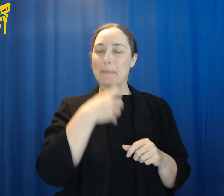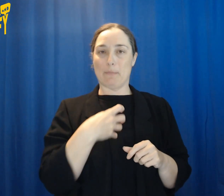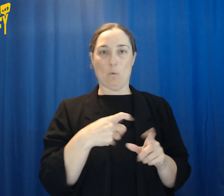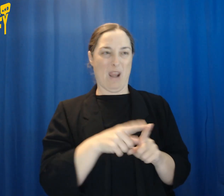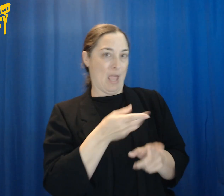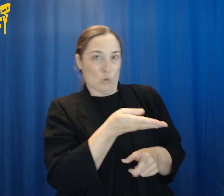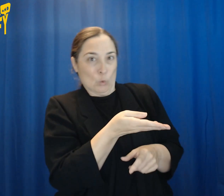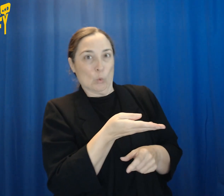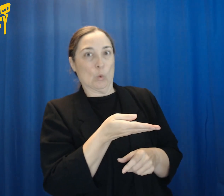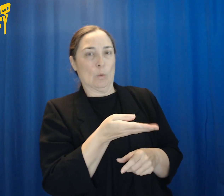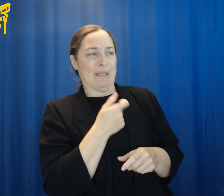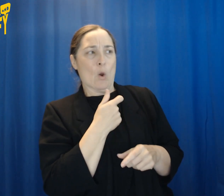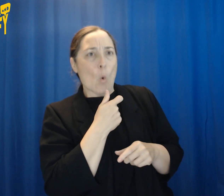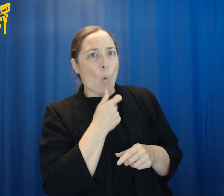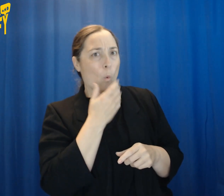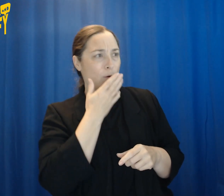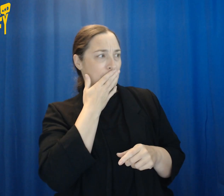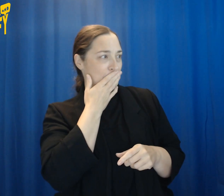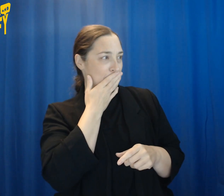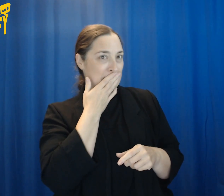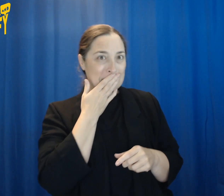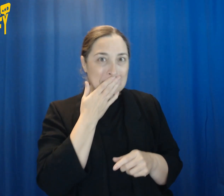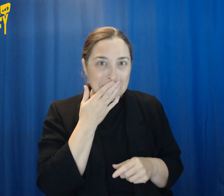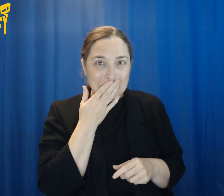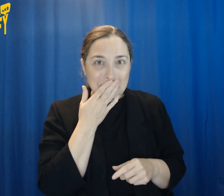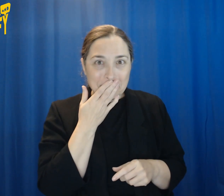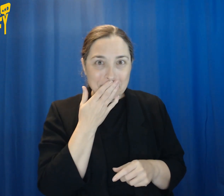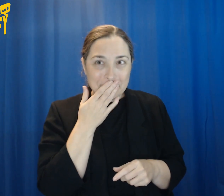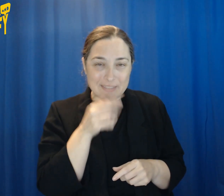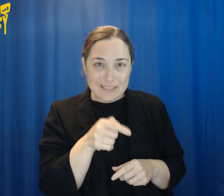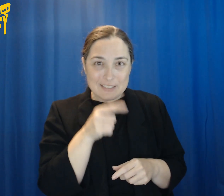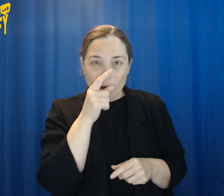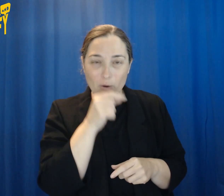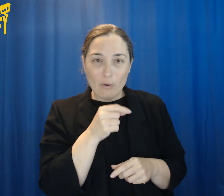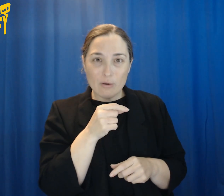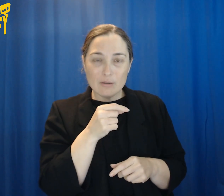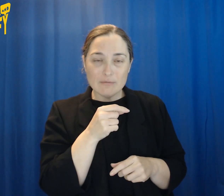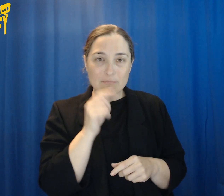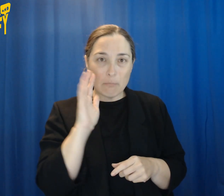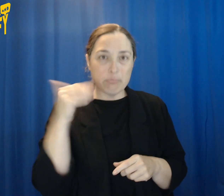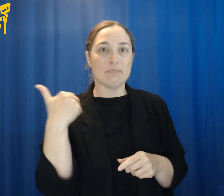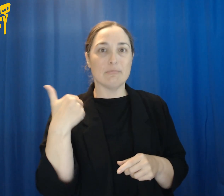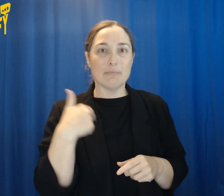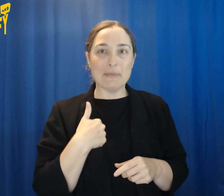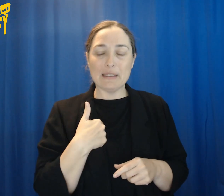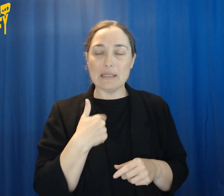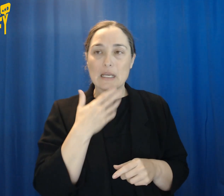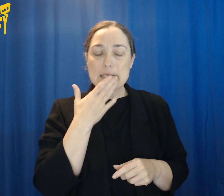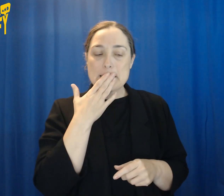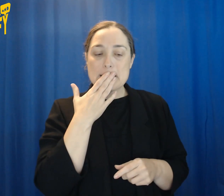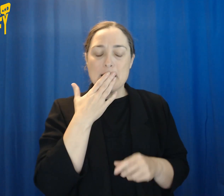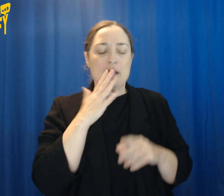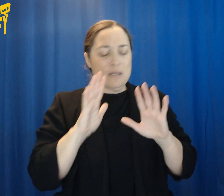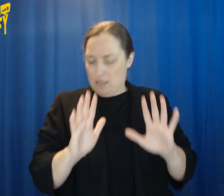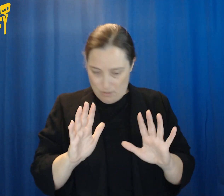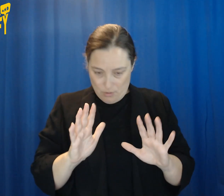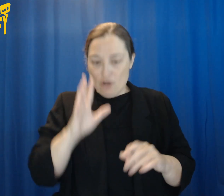like, this could bite me in the ass one day. And then I ignore that voice and go, no, remember, tally forth,